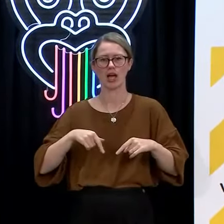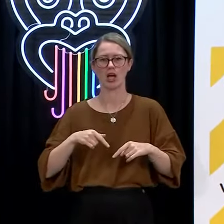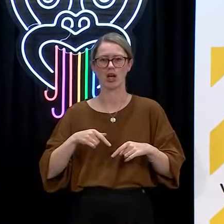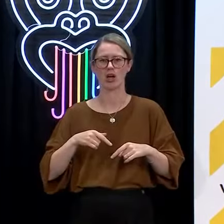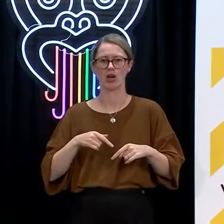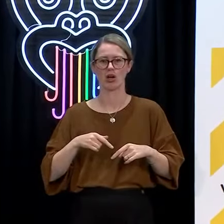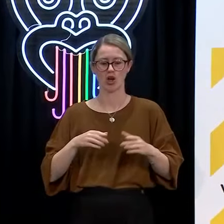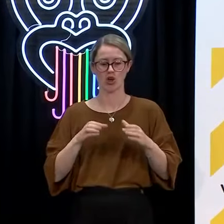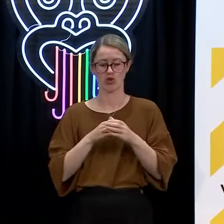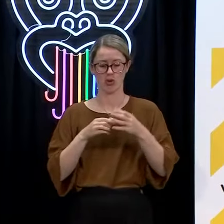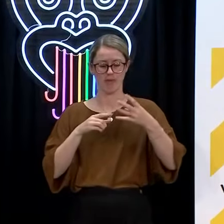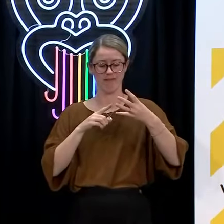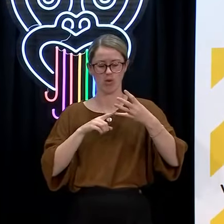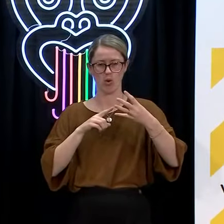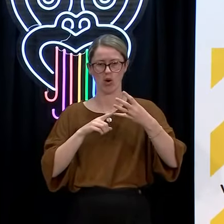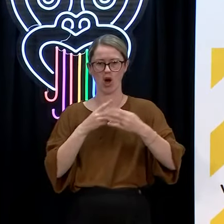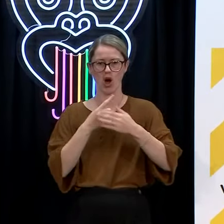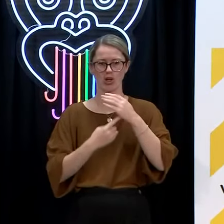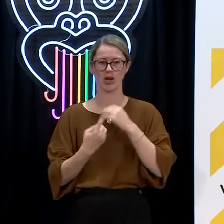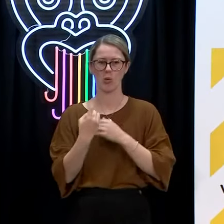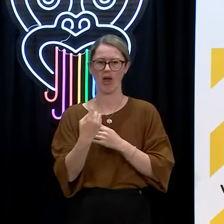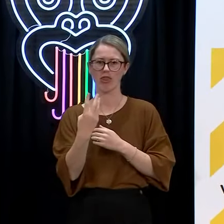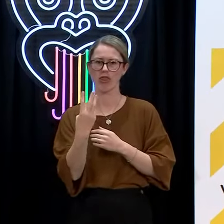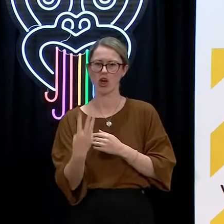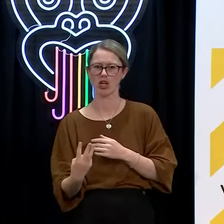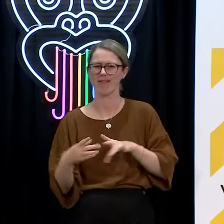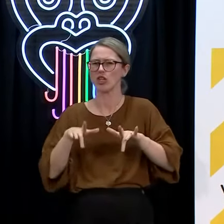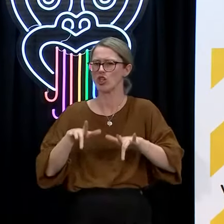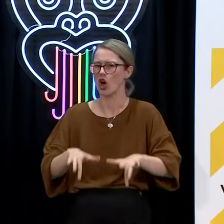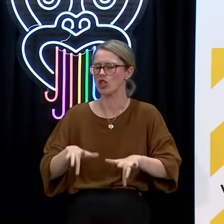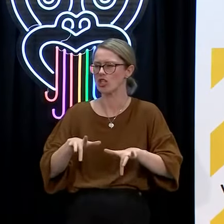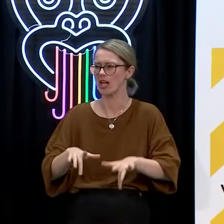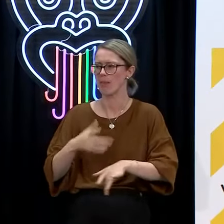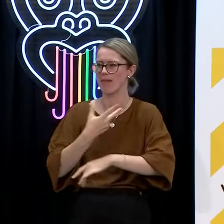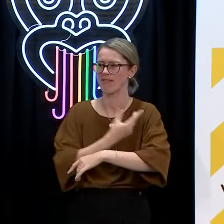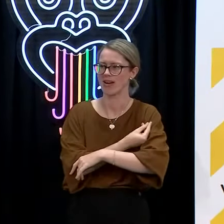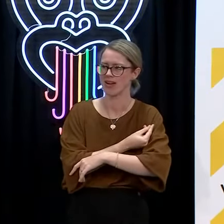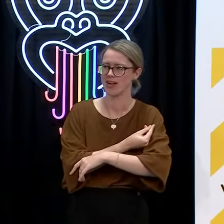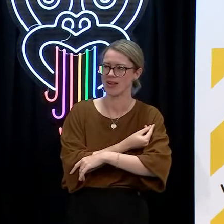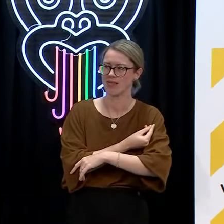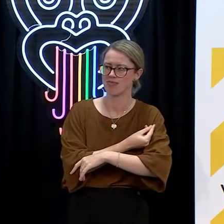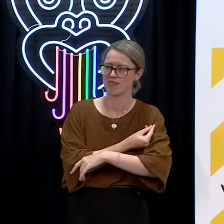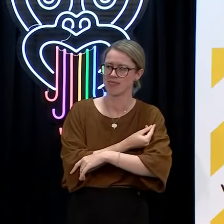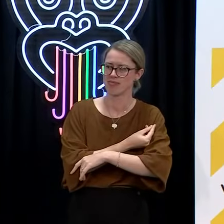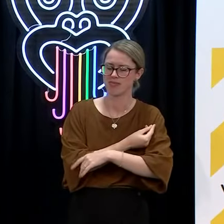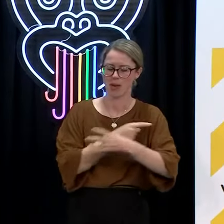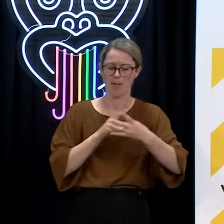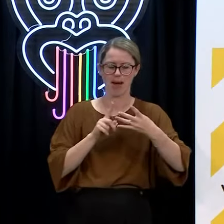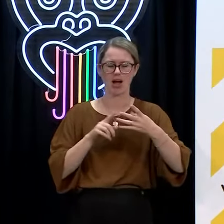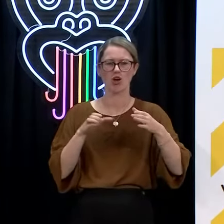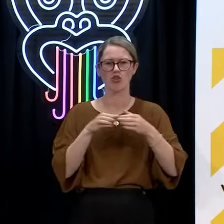third of Group 4 have not yet been vaccinated, but that rises to 60% for Group 3.